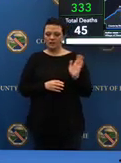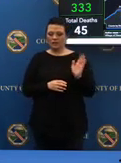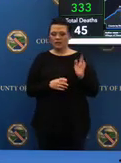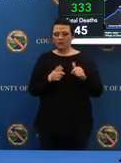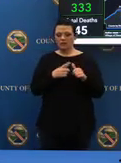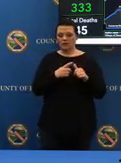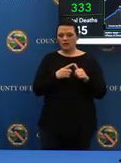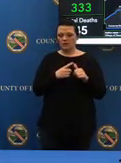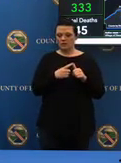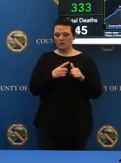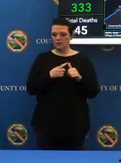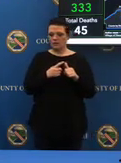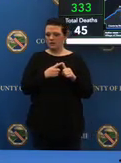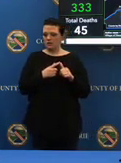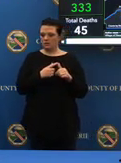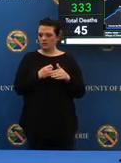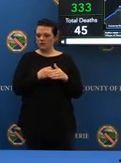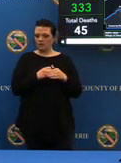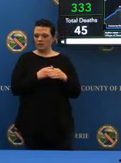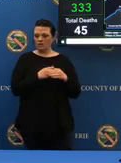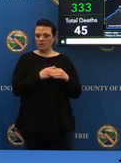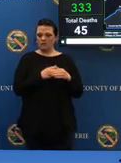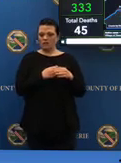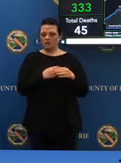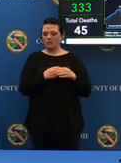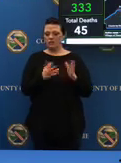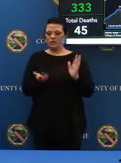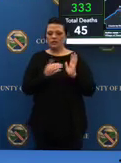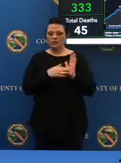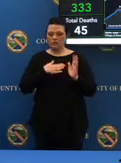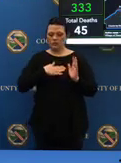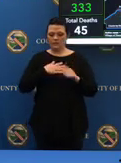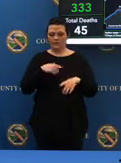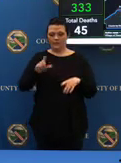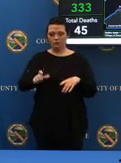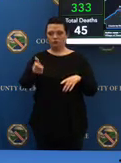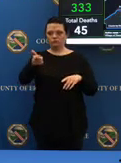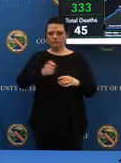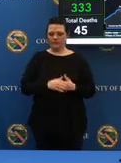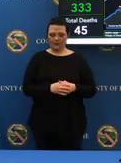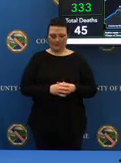off, I just want Oop, let me just increase this. Okay, can you start again? Okay. Okay, go ahead, start again.